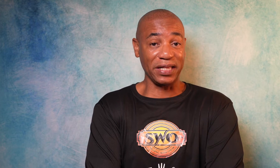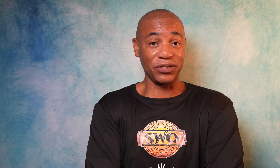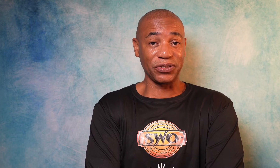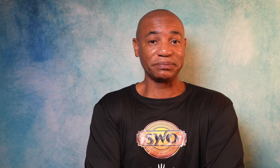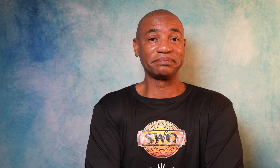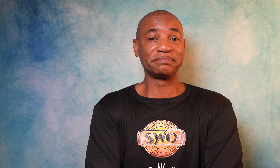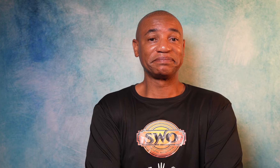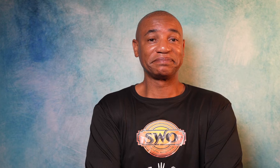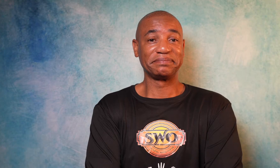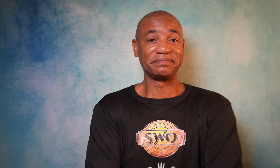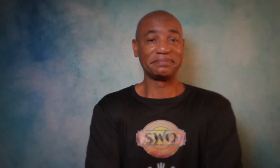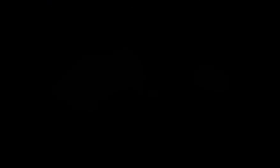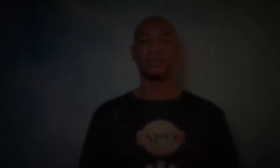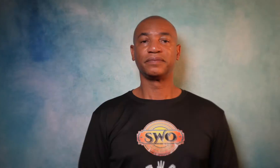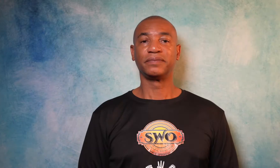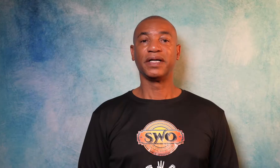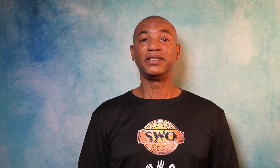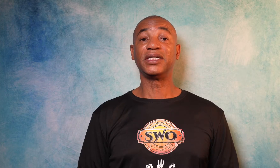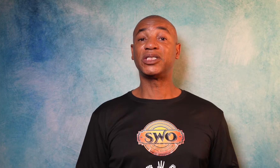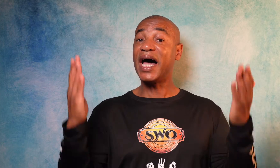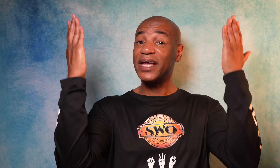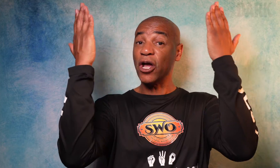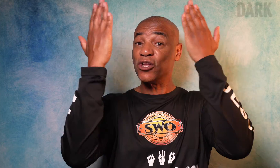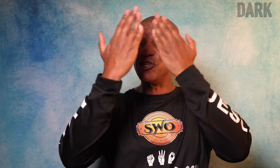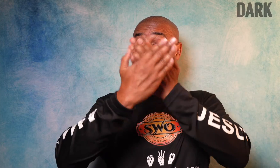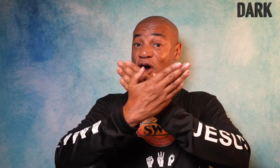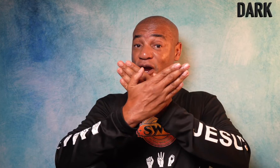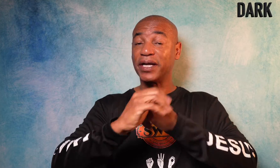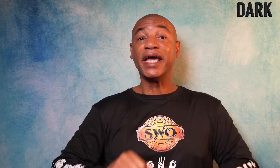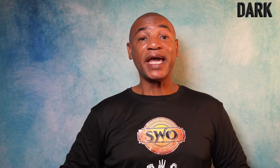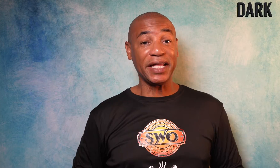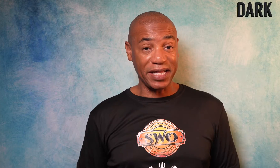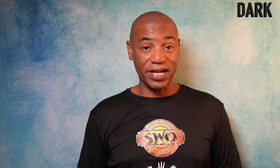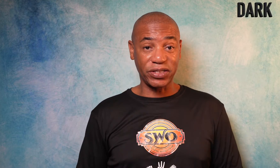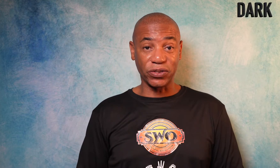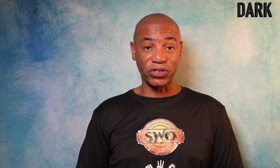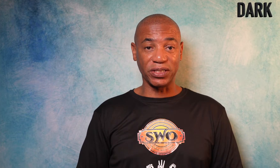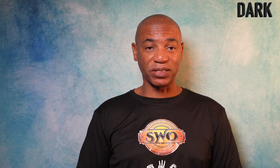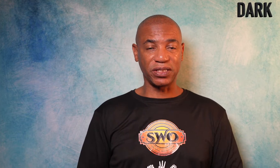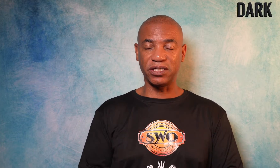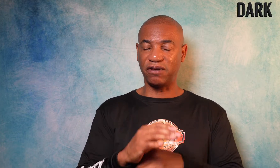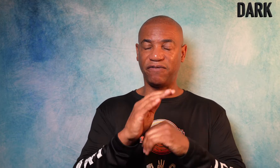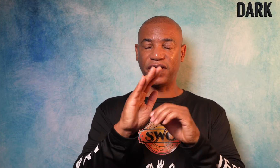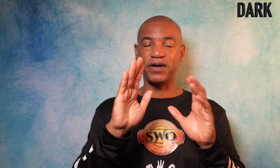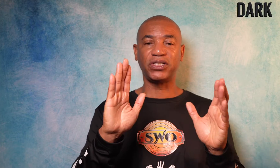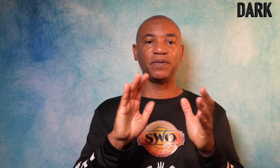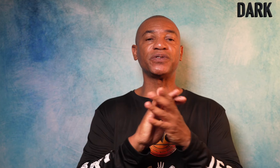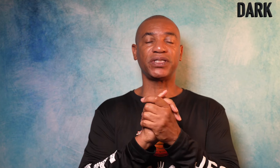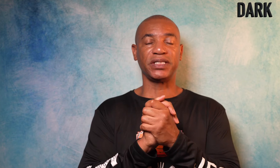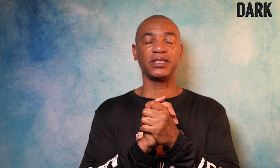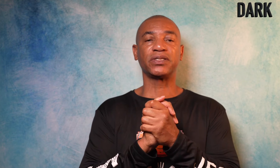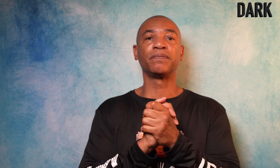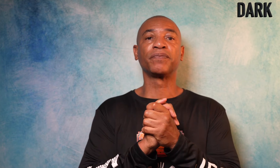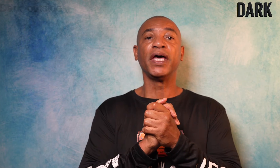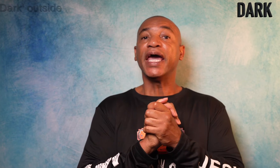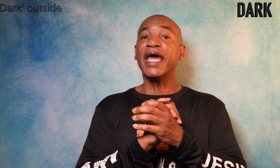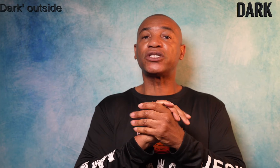knowledge. The sign dark in an ASL sentence. Here's a very simple sentence. It's